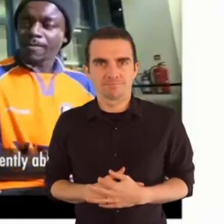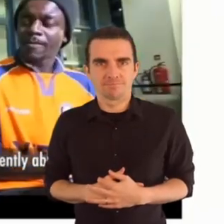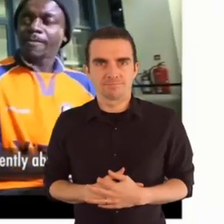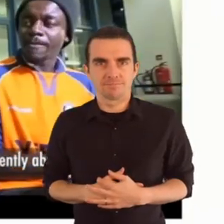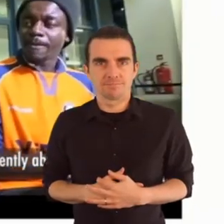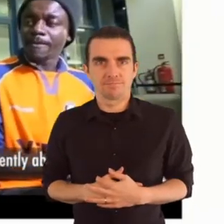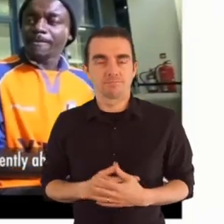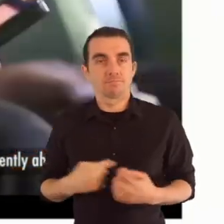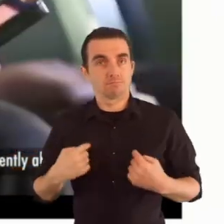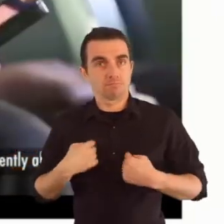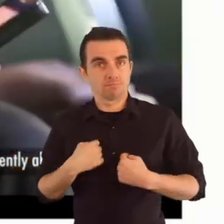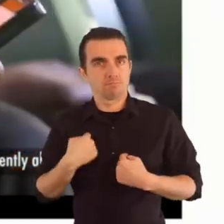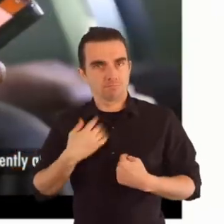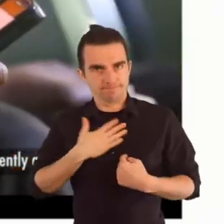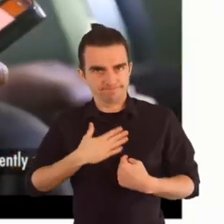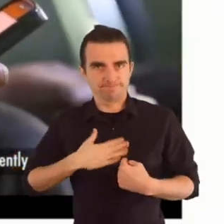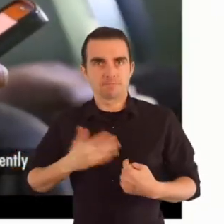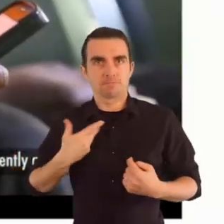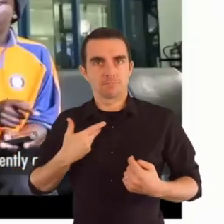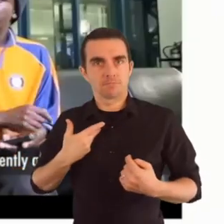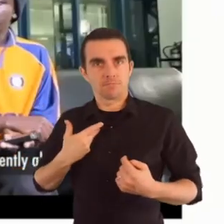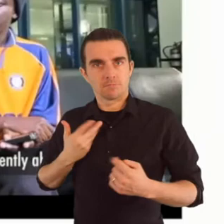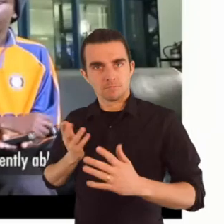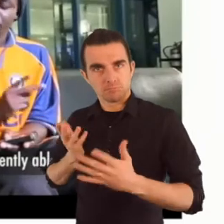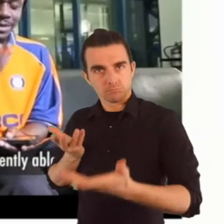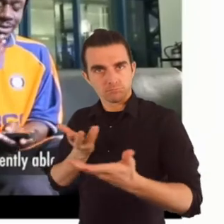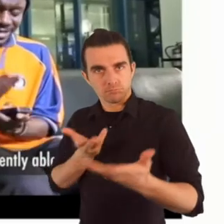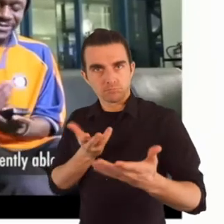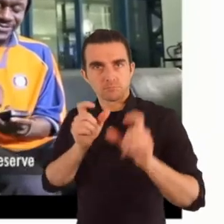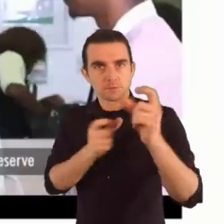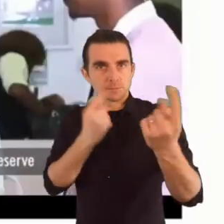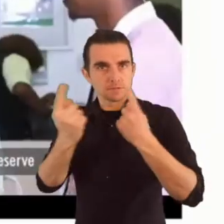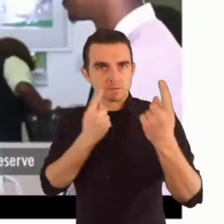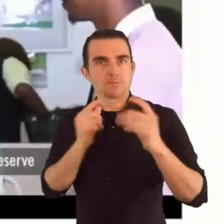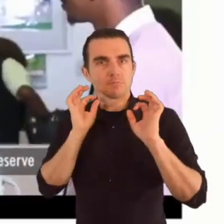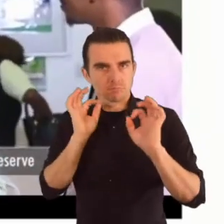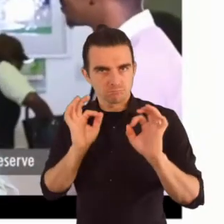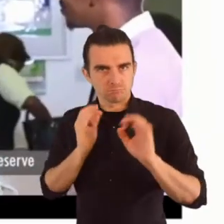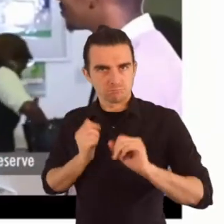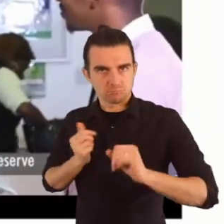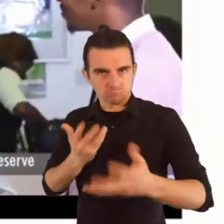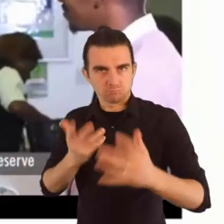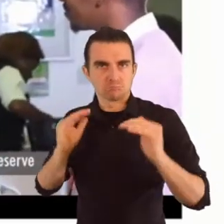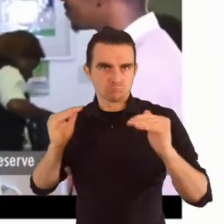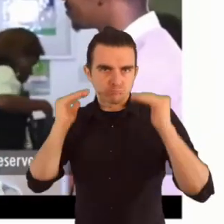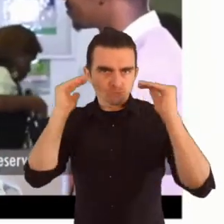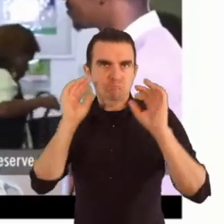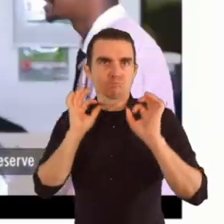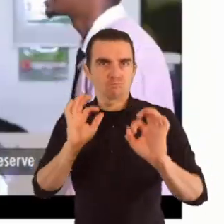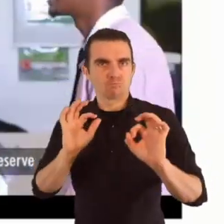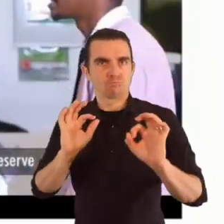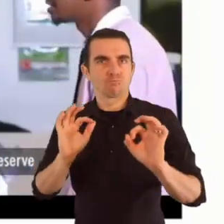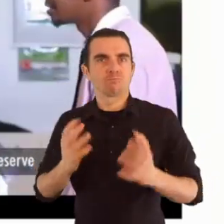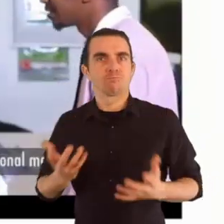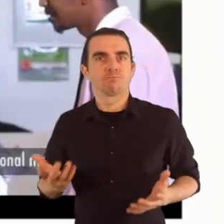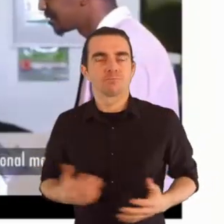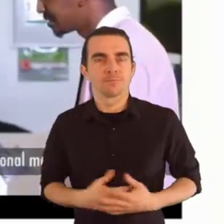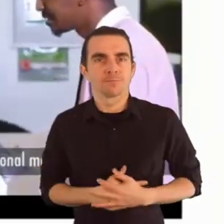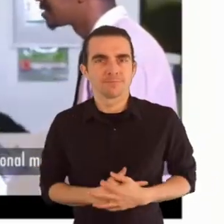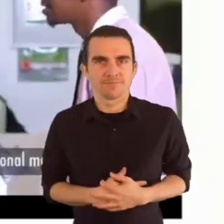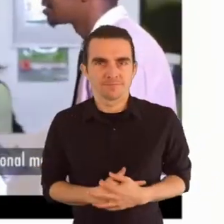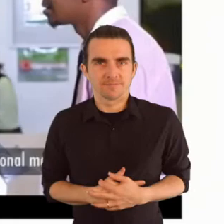assisting customers who are differently abled. For me, I believe all customers deserve to